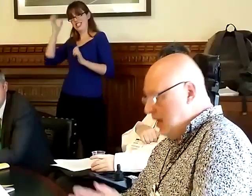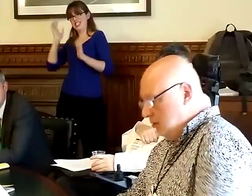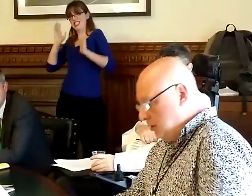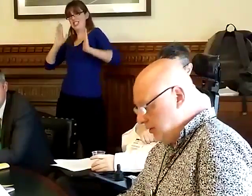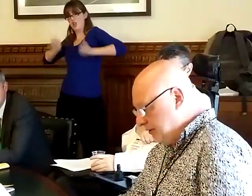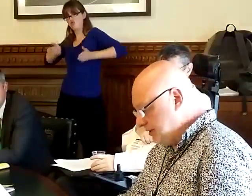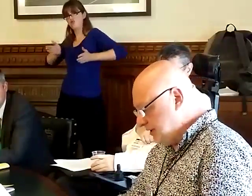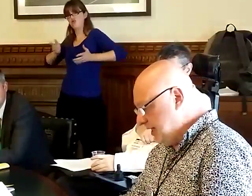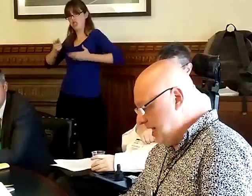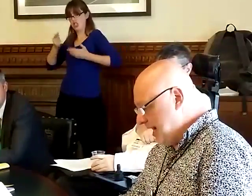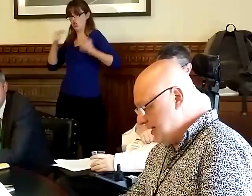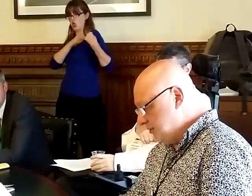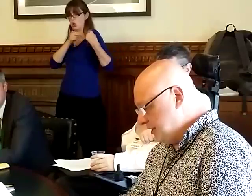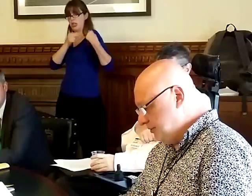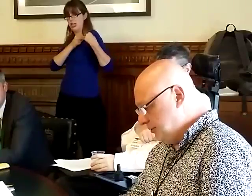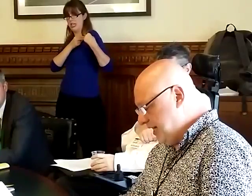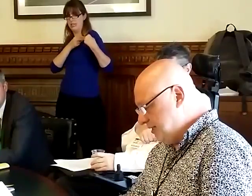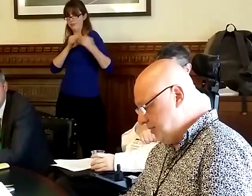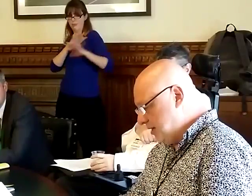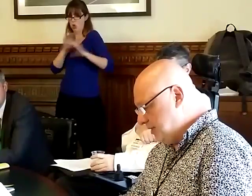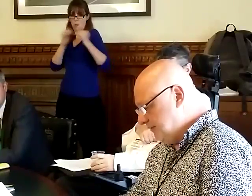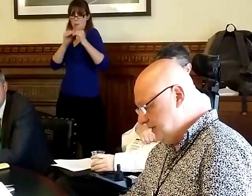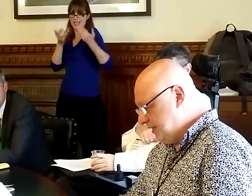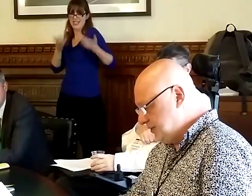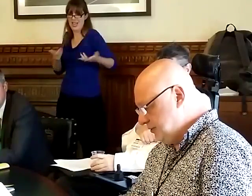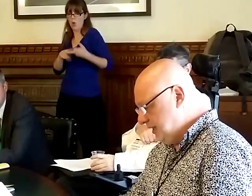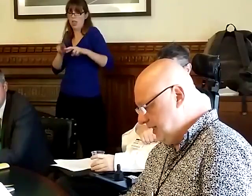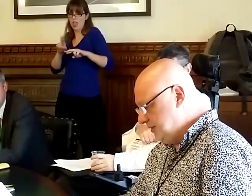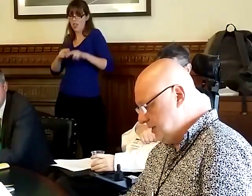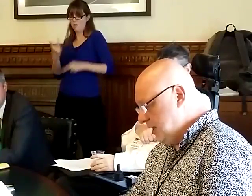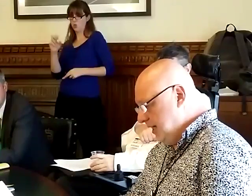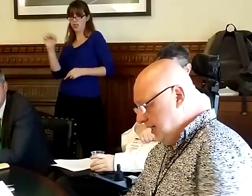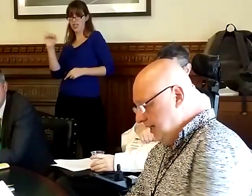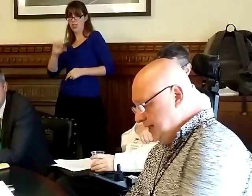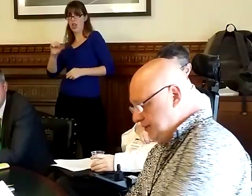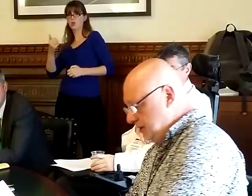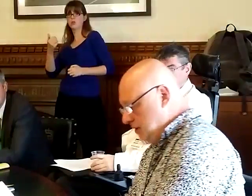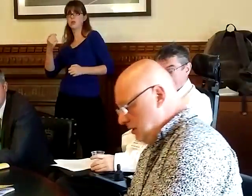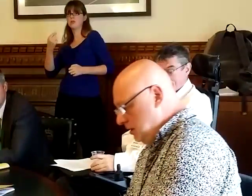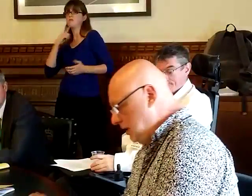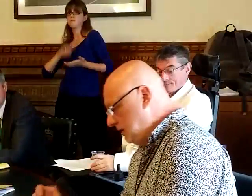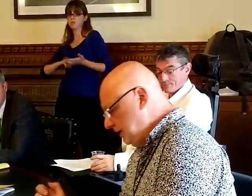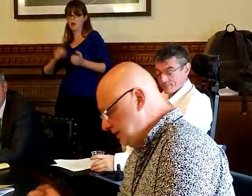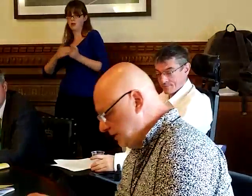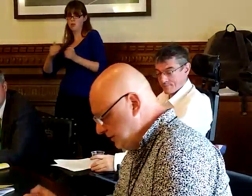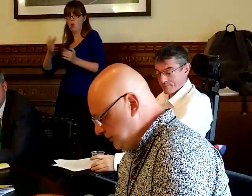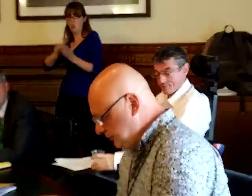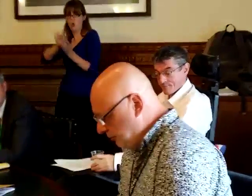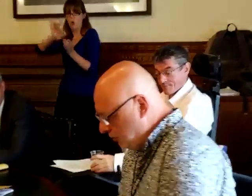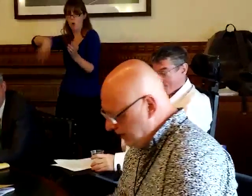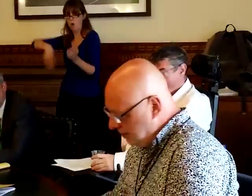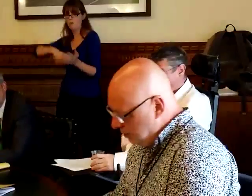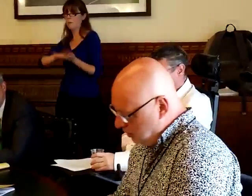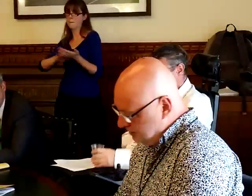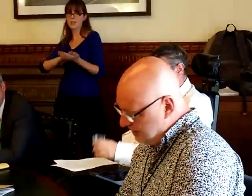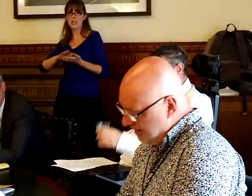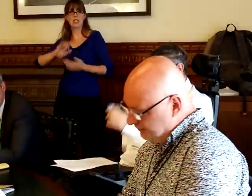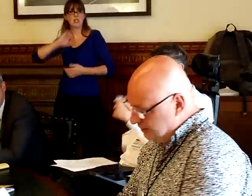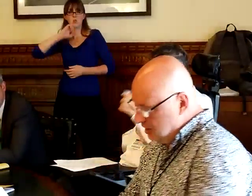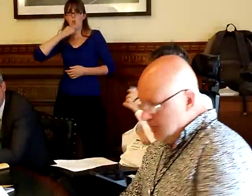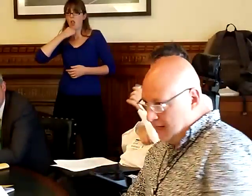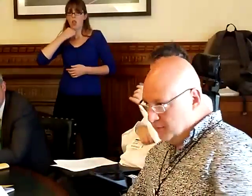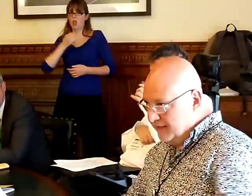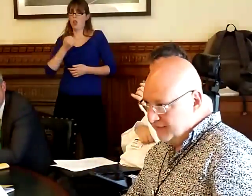of a local authority adult social care department over the next 2 years is going to destroy